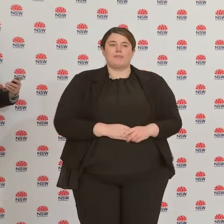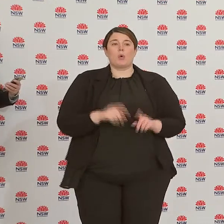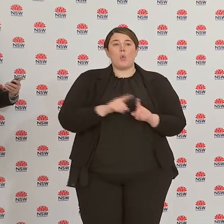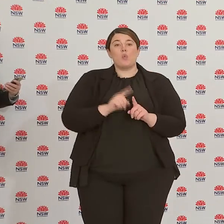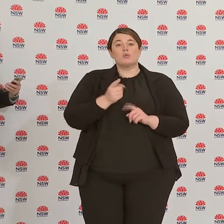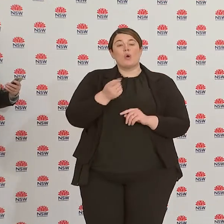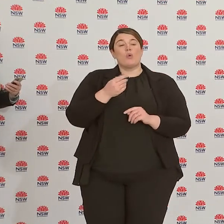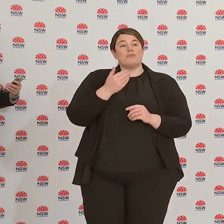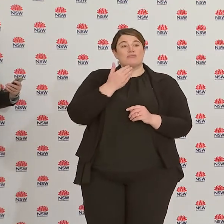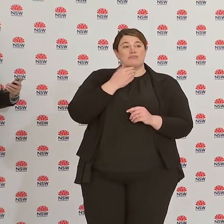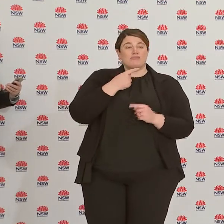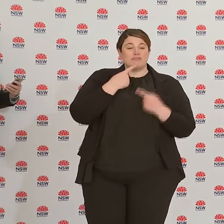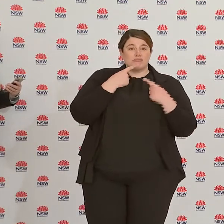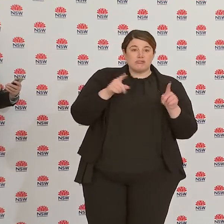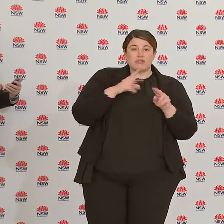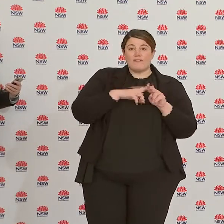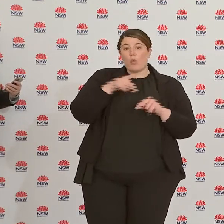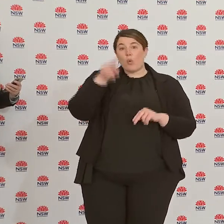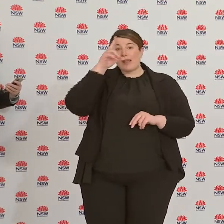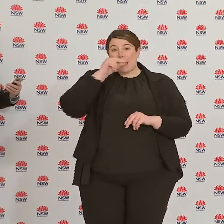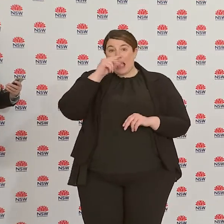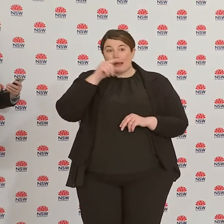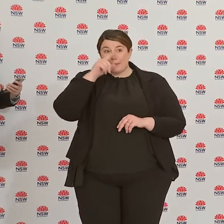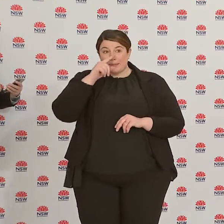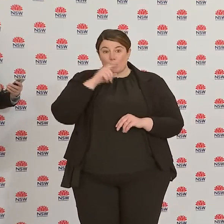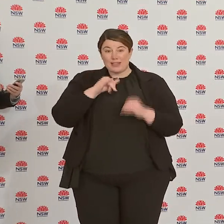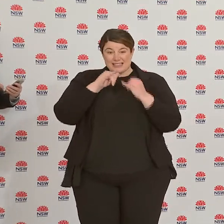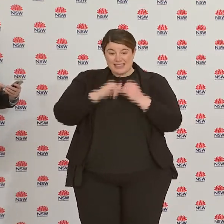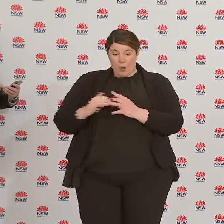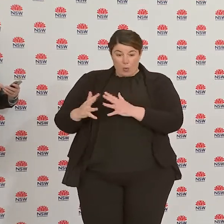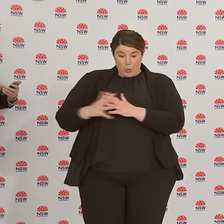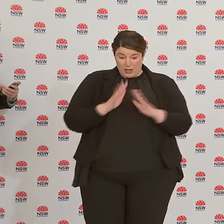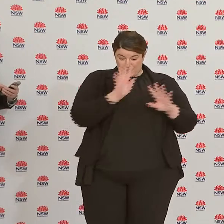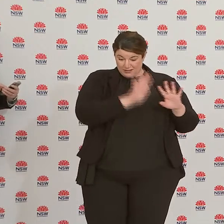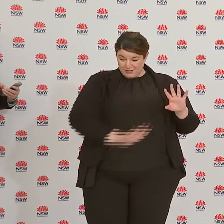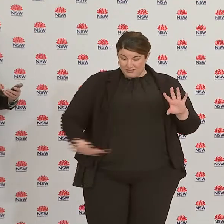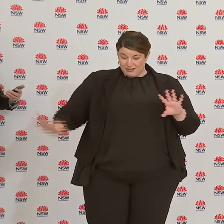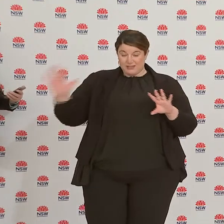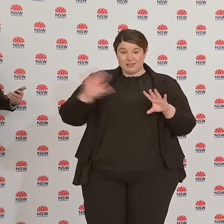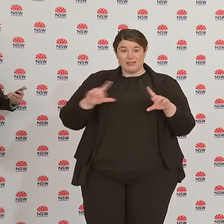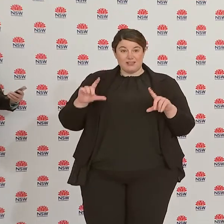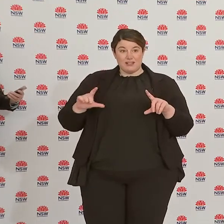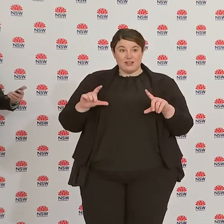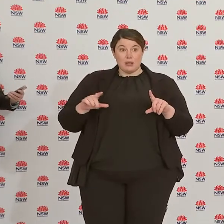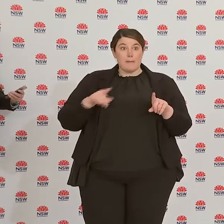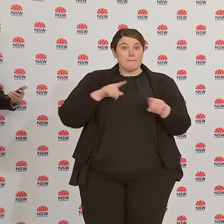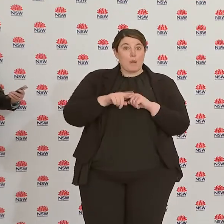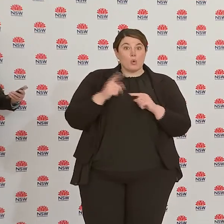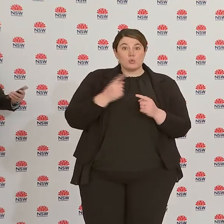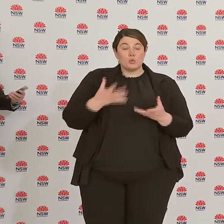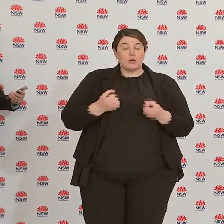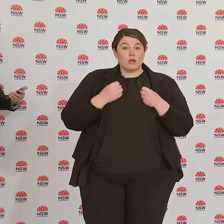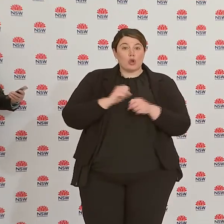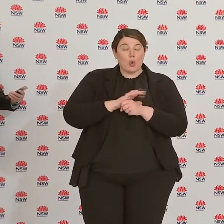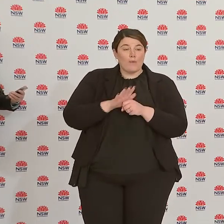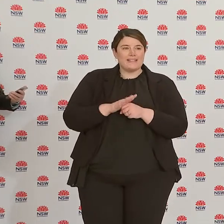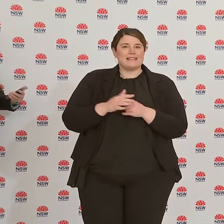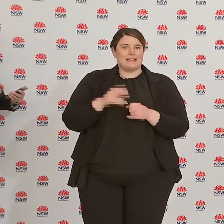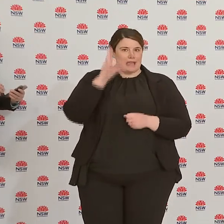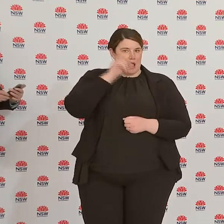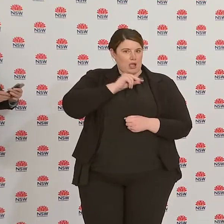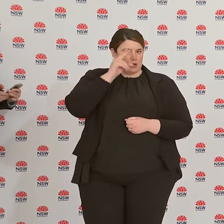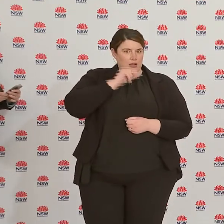people. This outbreak in southwestern Sydney has been largely a very young demographic, which reflects the fact